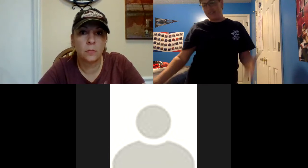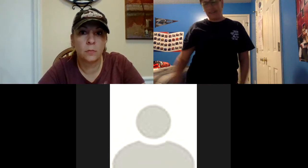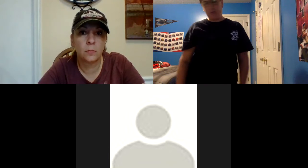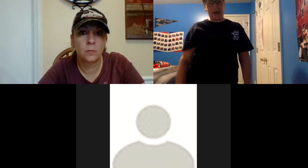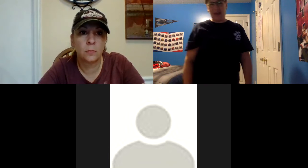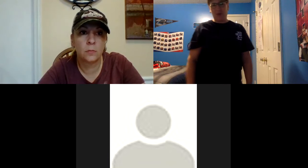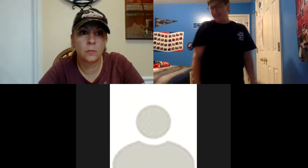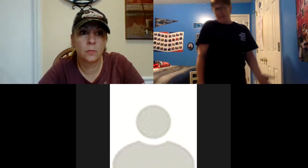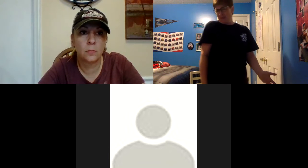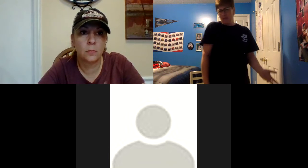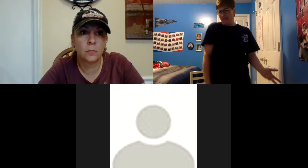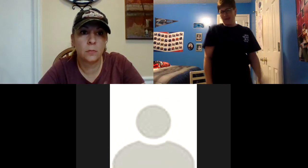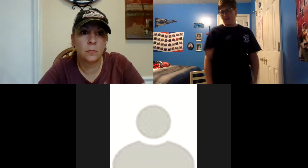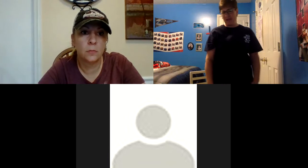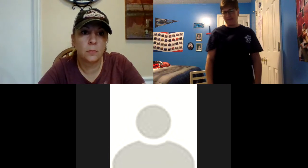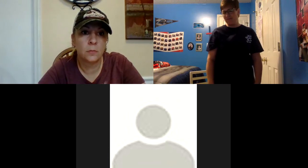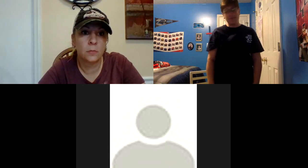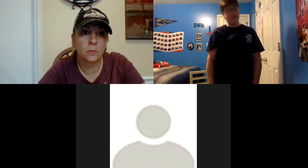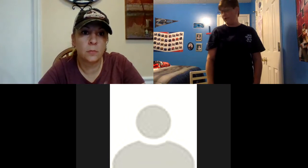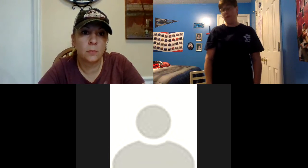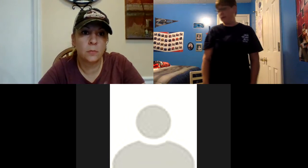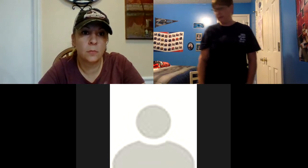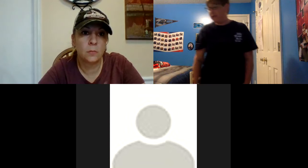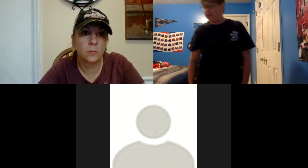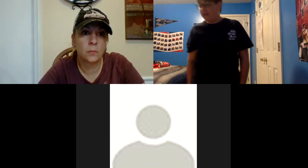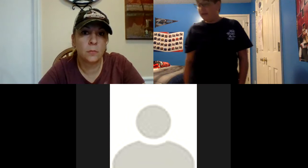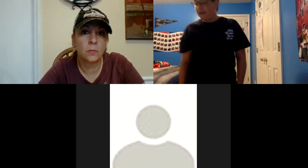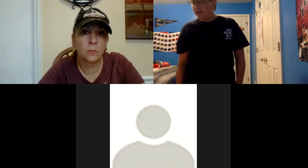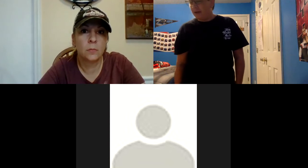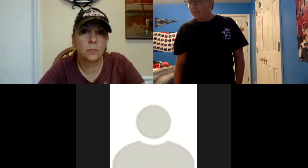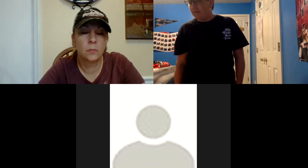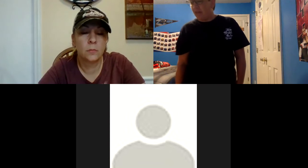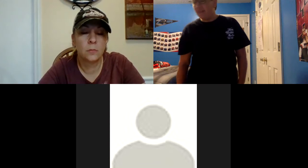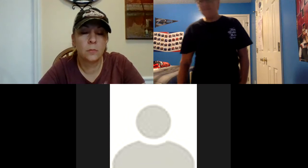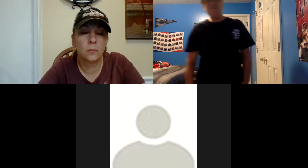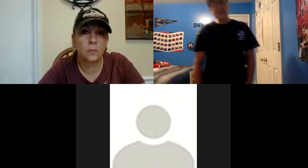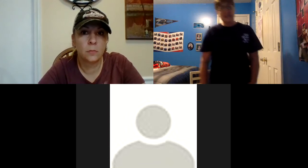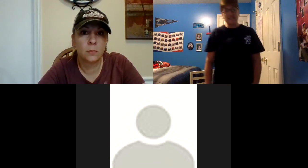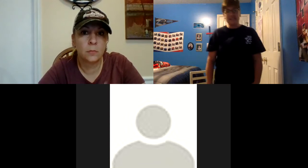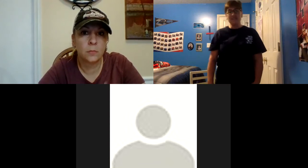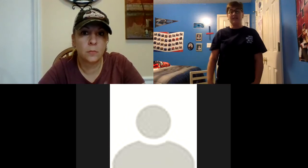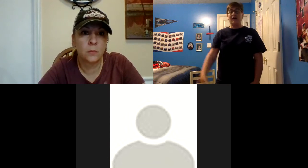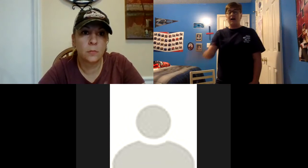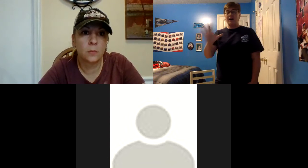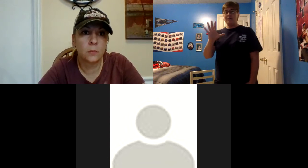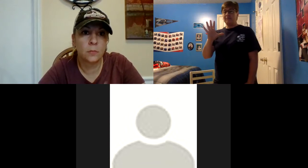like I said, why they came up with that one, I have no clue. And then